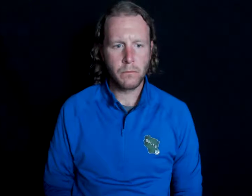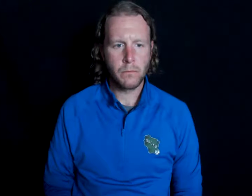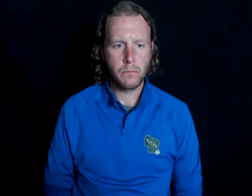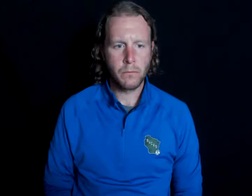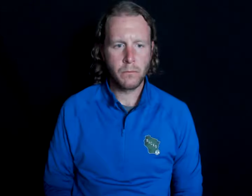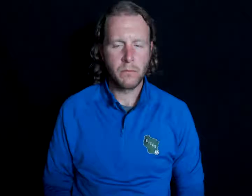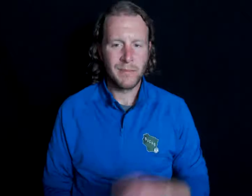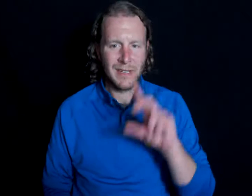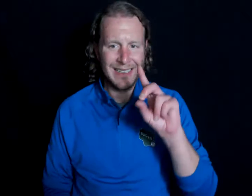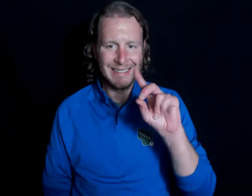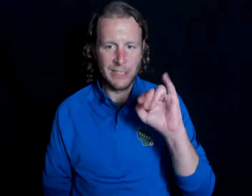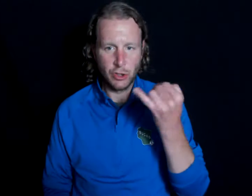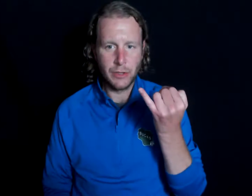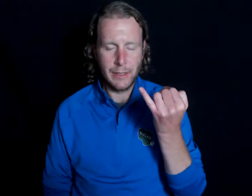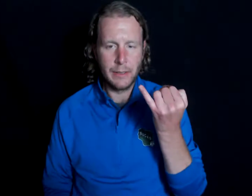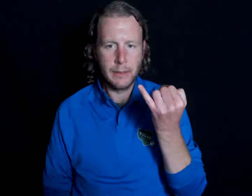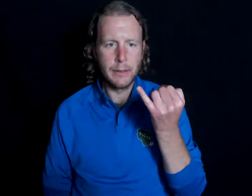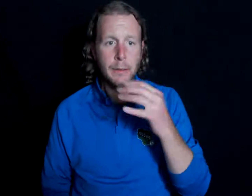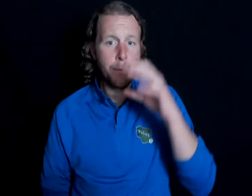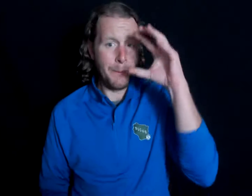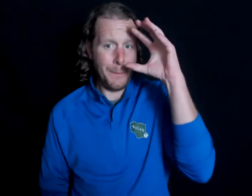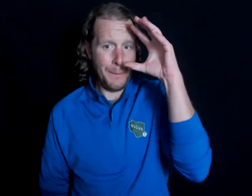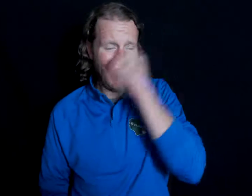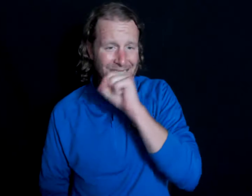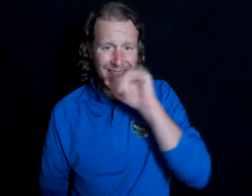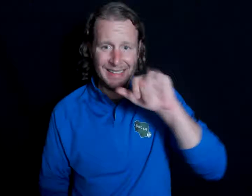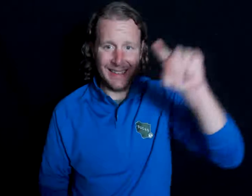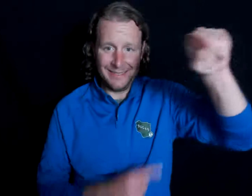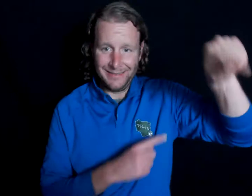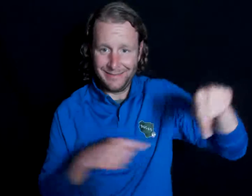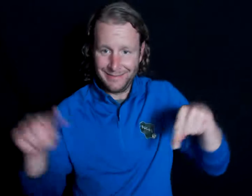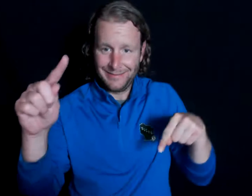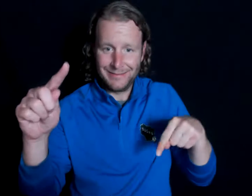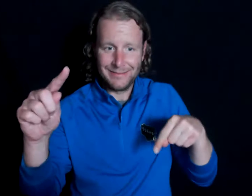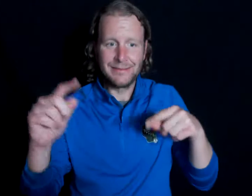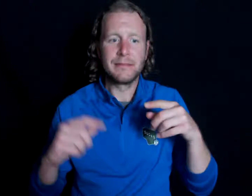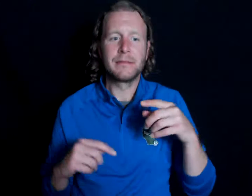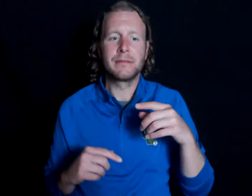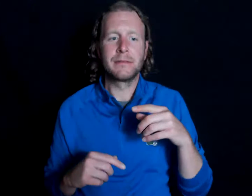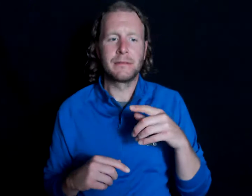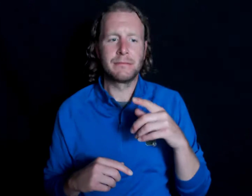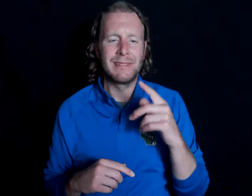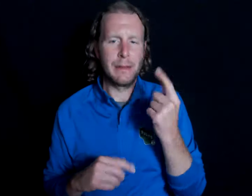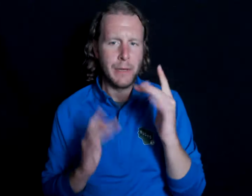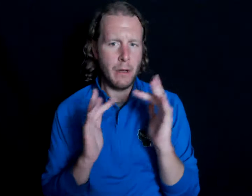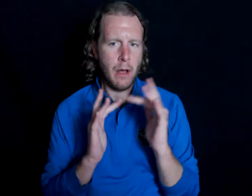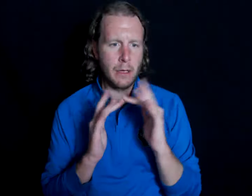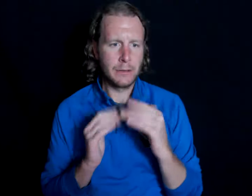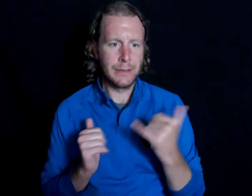DJ missing the reverse layup. Good contest by Giannis. There's a little bit of contact. They got a 5-on-4. Connaughton.